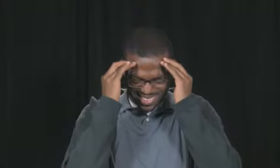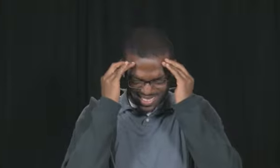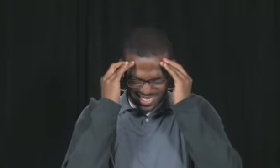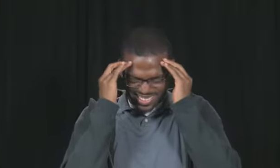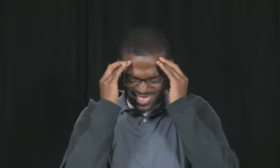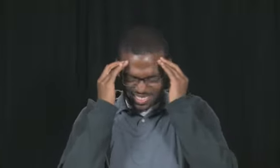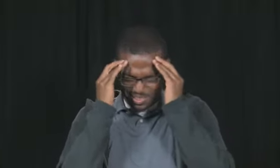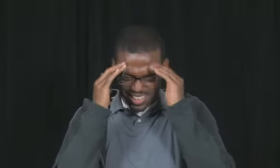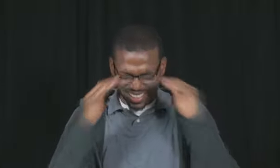This is doing something funny here.